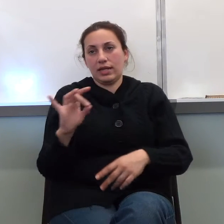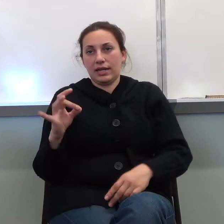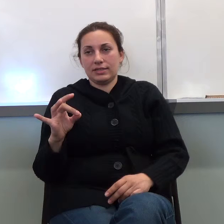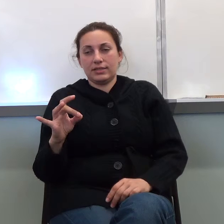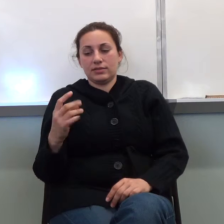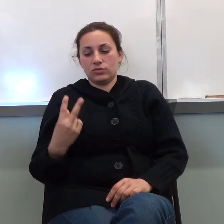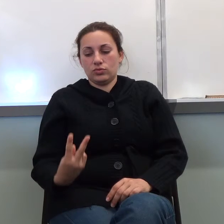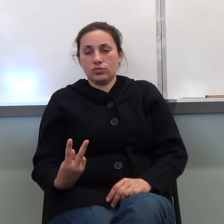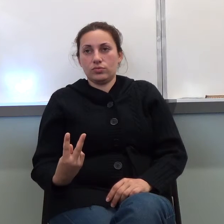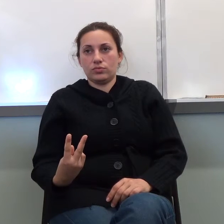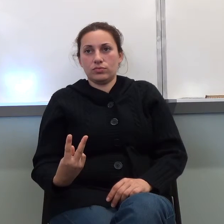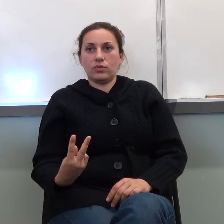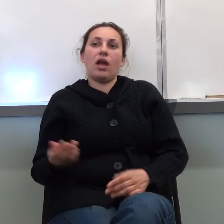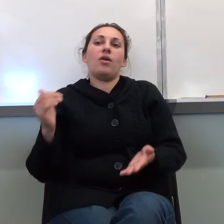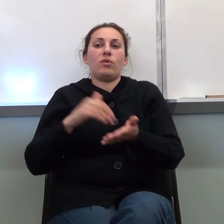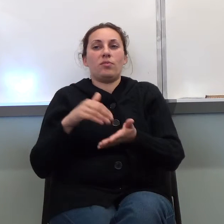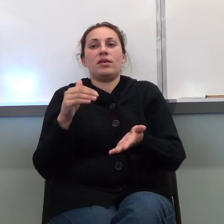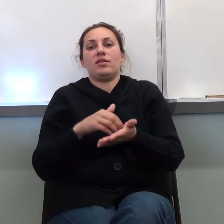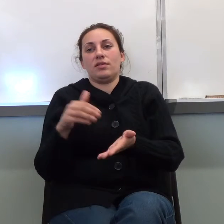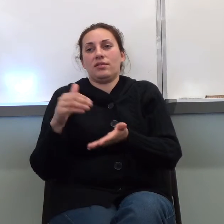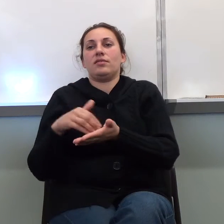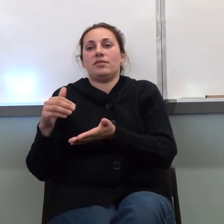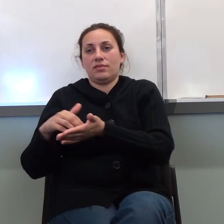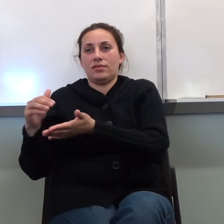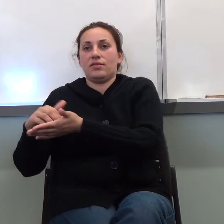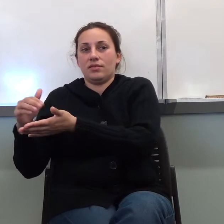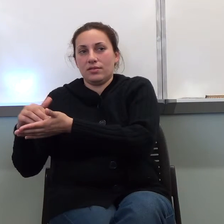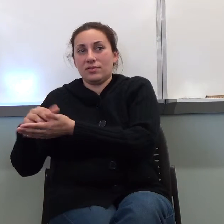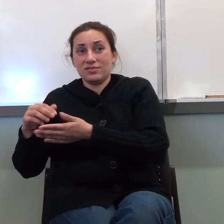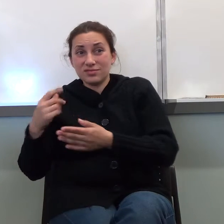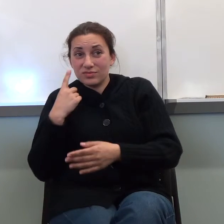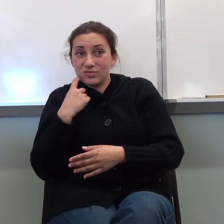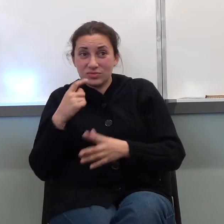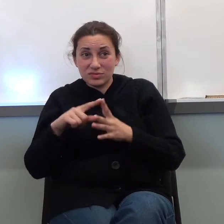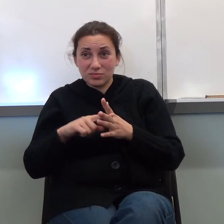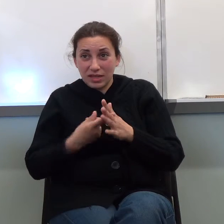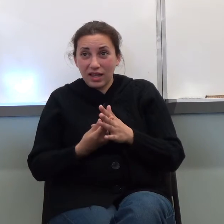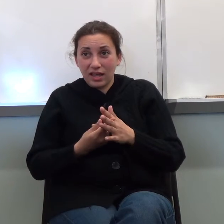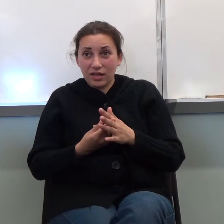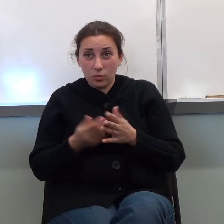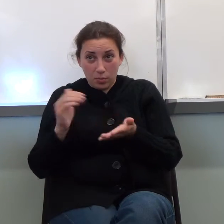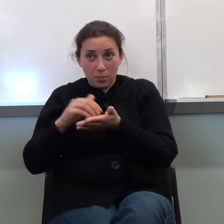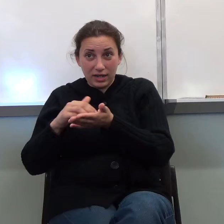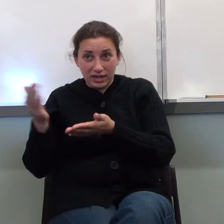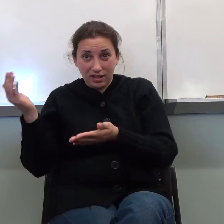Oops, we're repeating already. My goodness, we just got started and already we're repeating, right? Yeah.